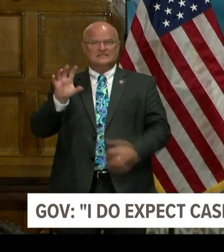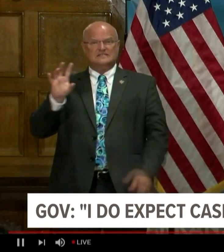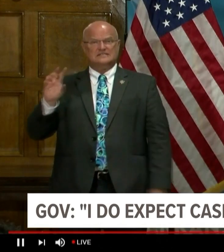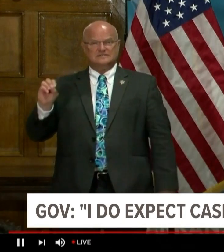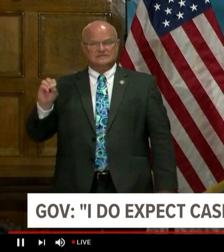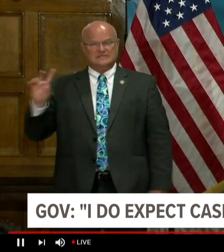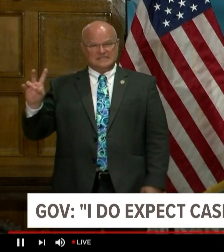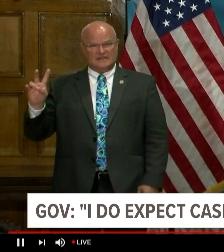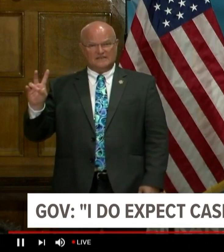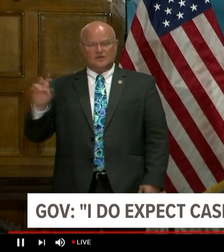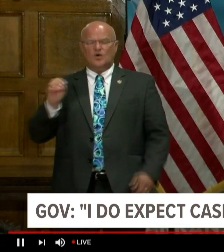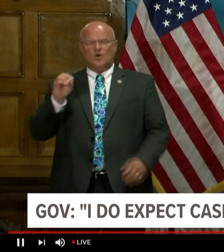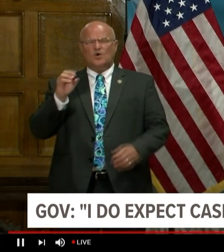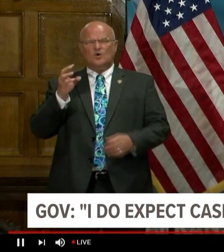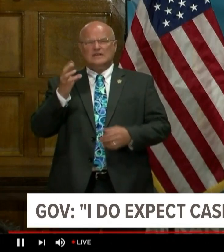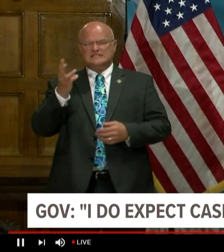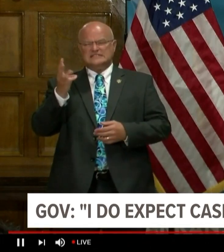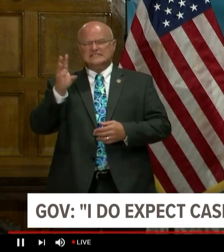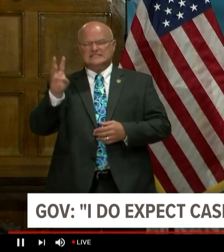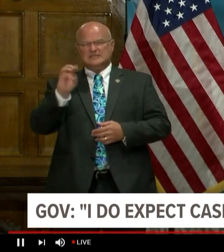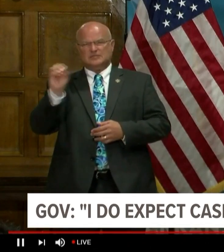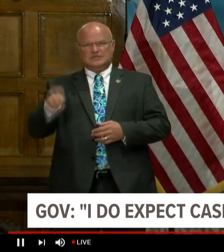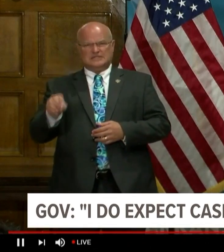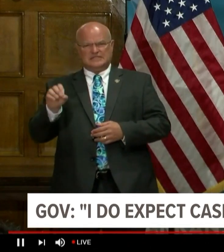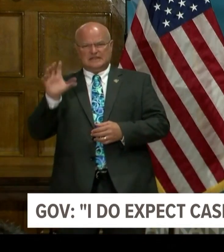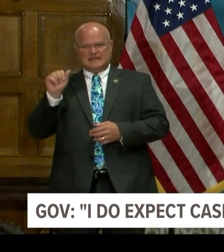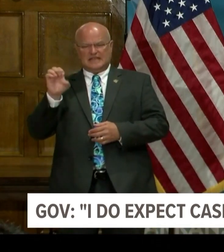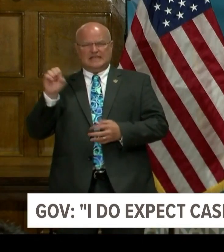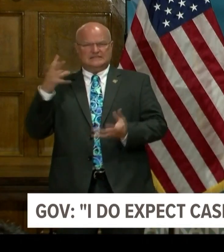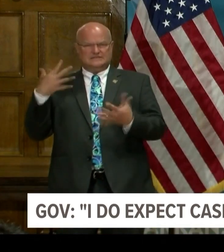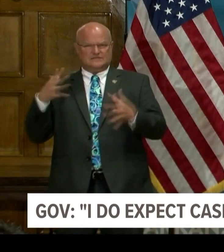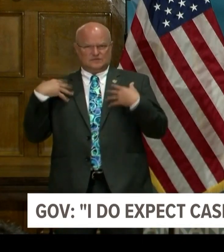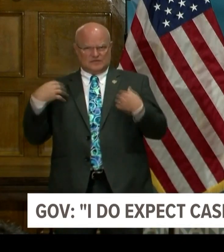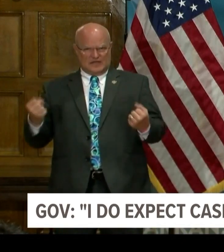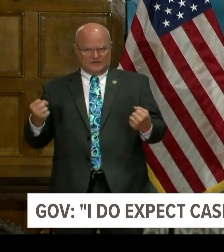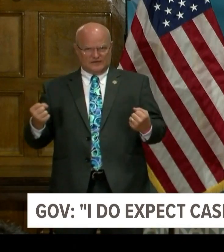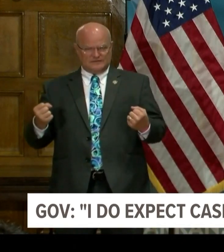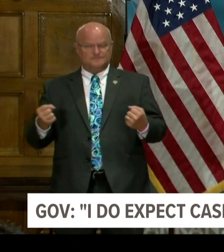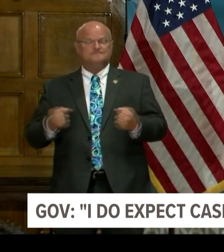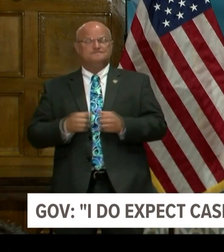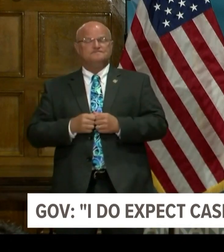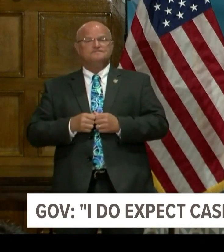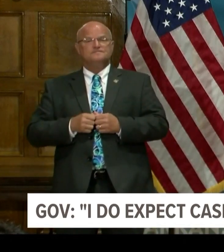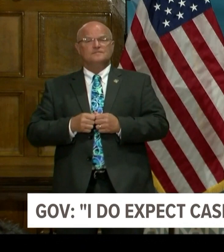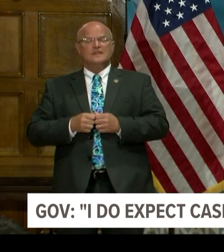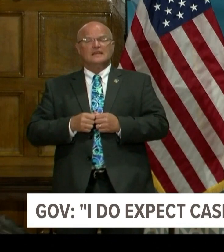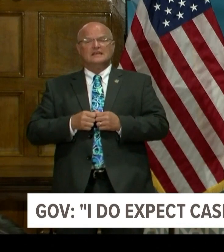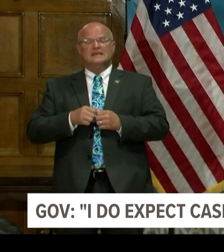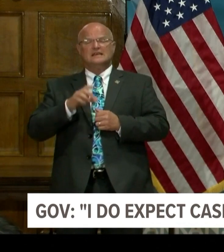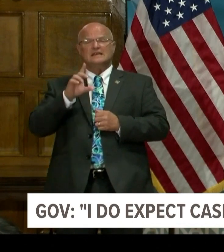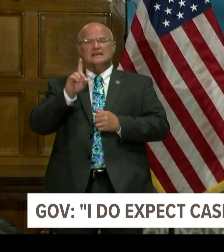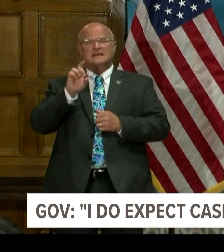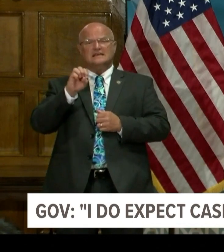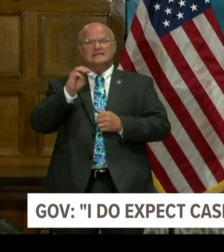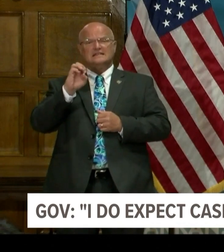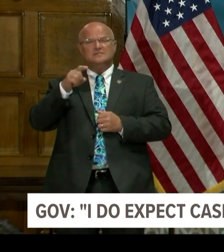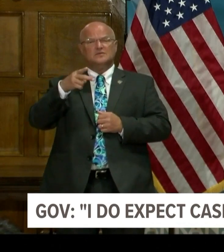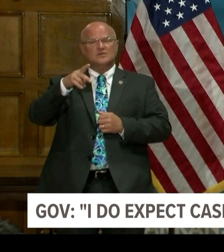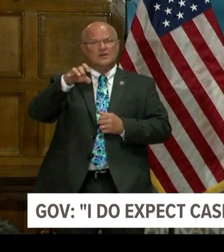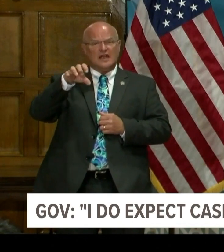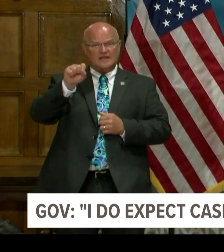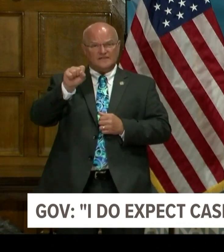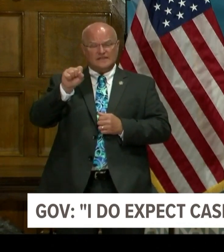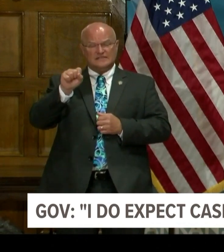7,607, or 66% of cases. With regard to demographics,